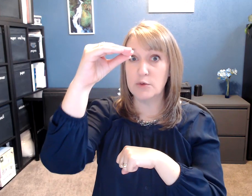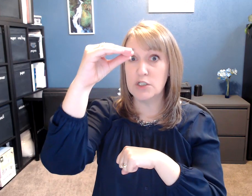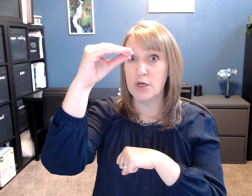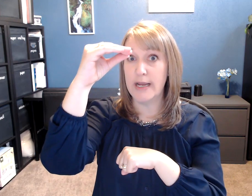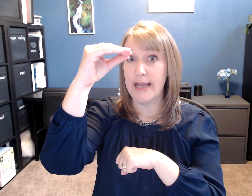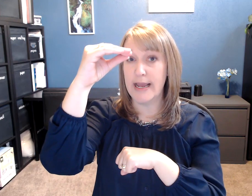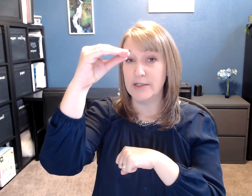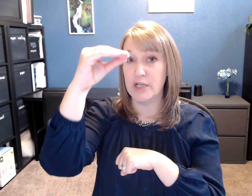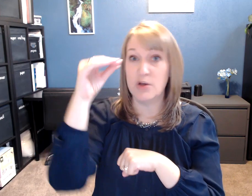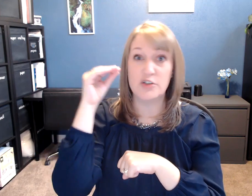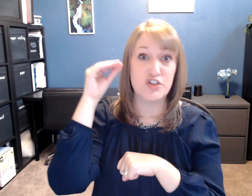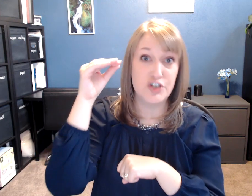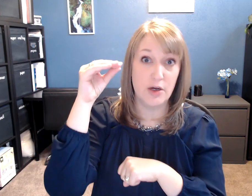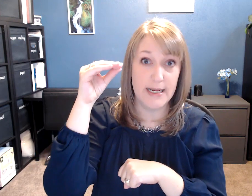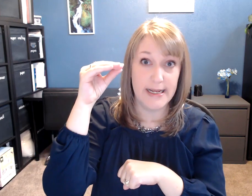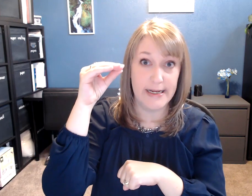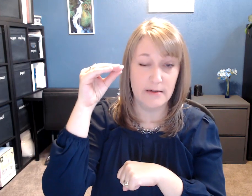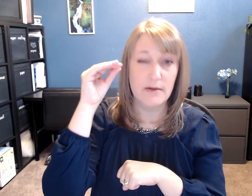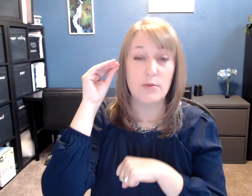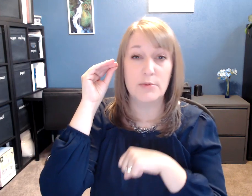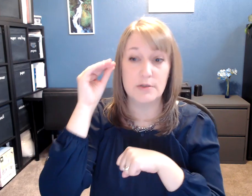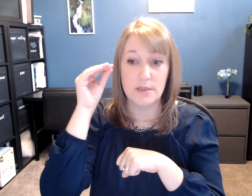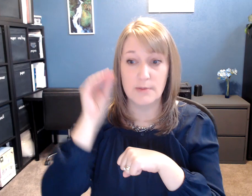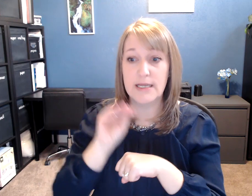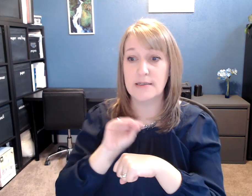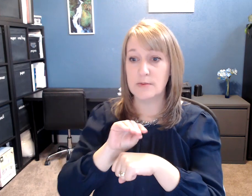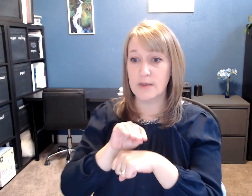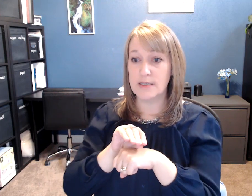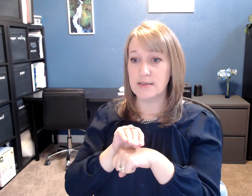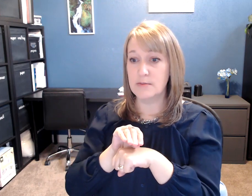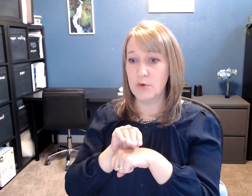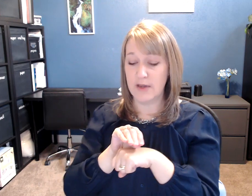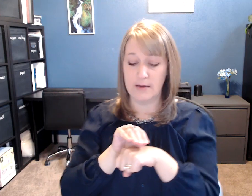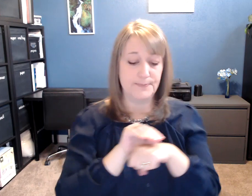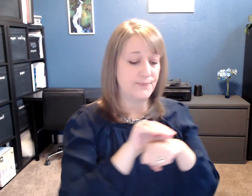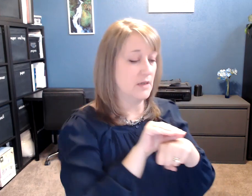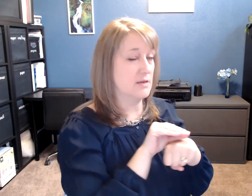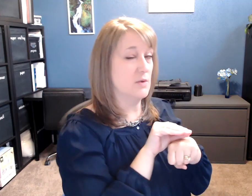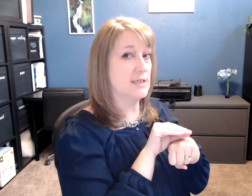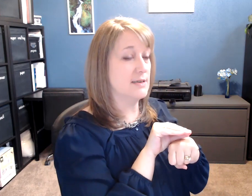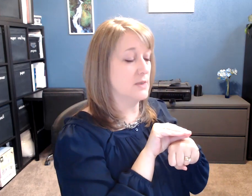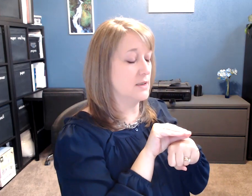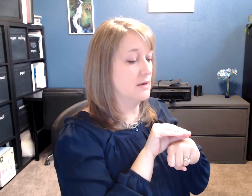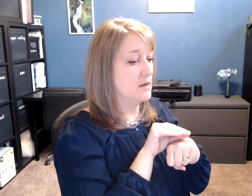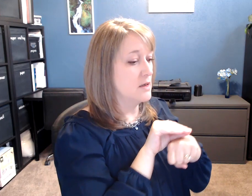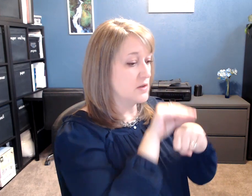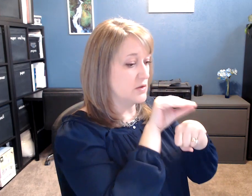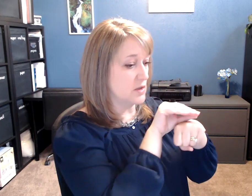squished O hand shape on your dominant hand. Remember, your dominant hand is the one that does the moving. It's the one that does the work. So you start